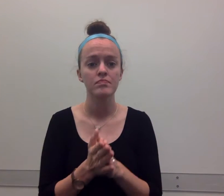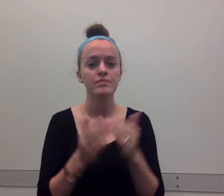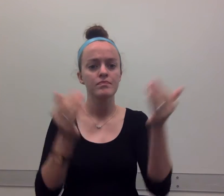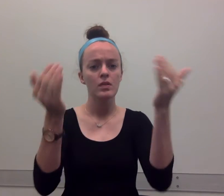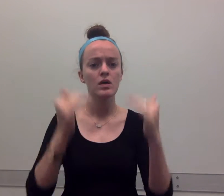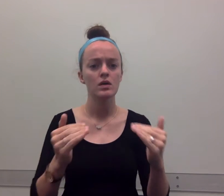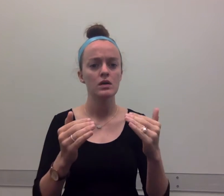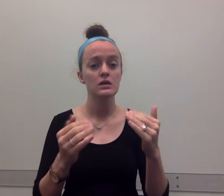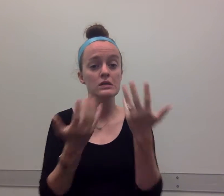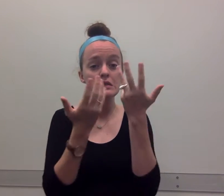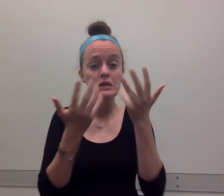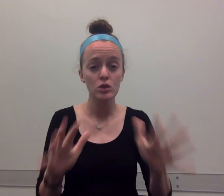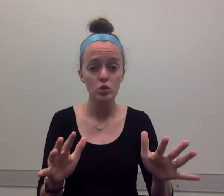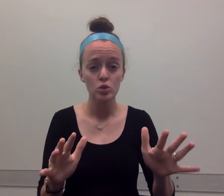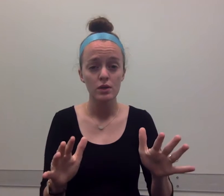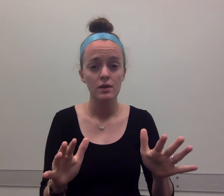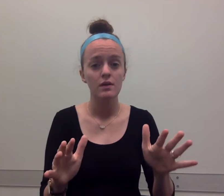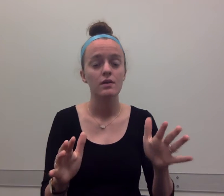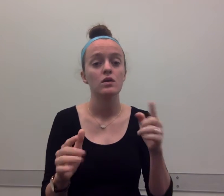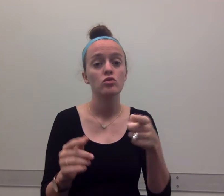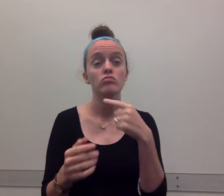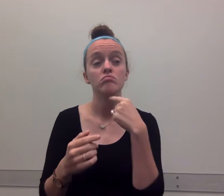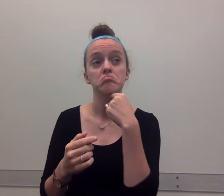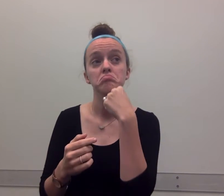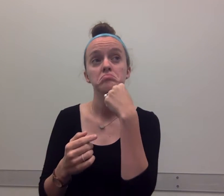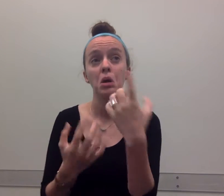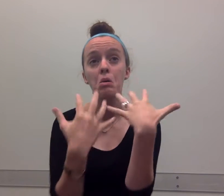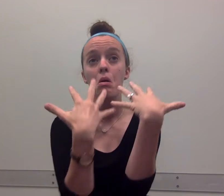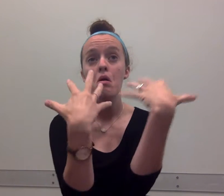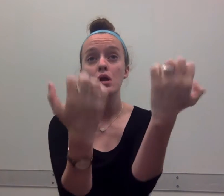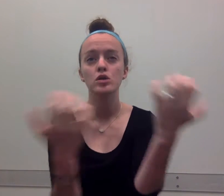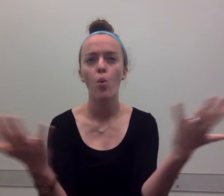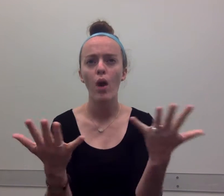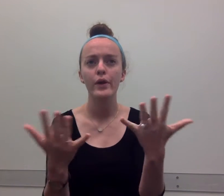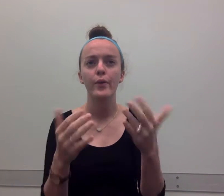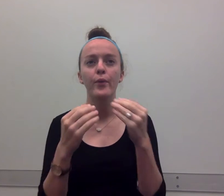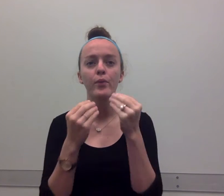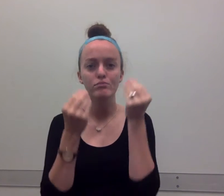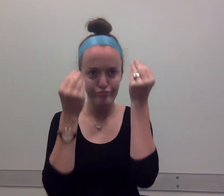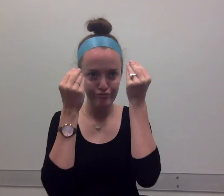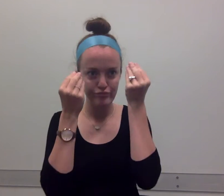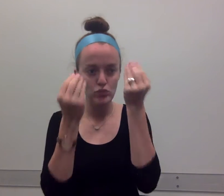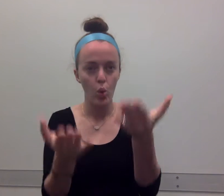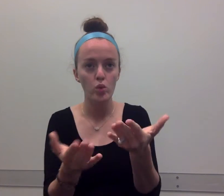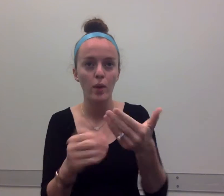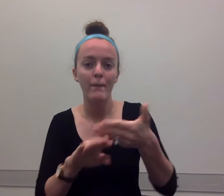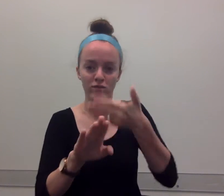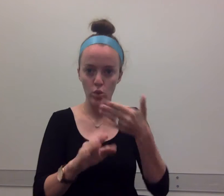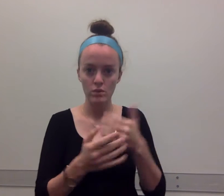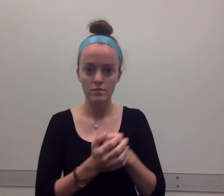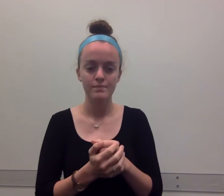them what you just told them. So, organization, 3 logical